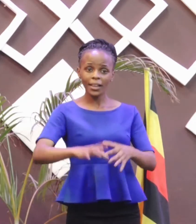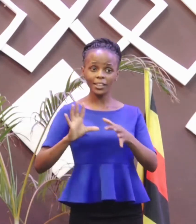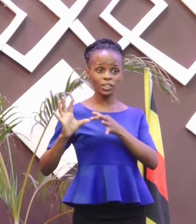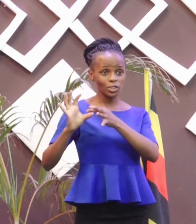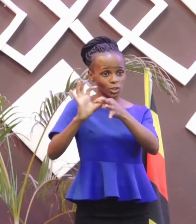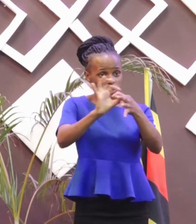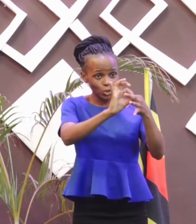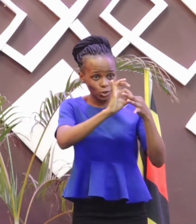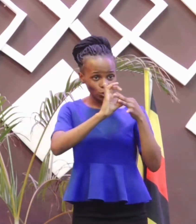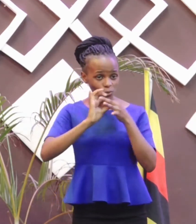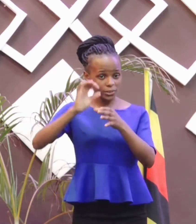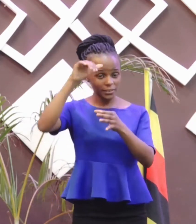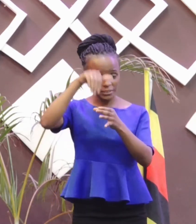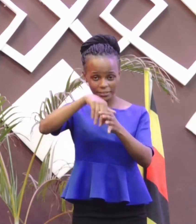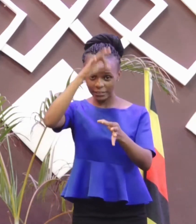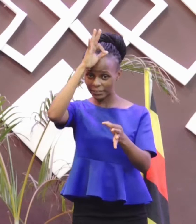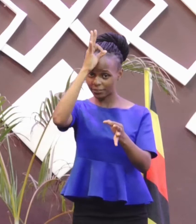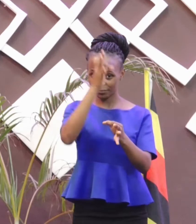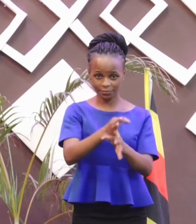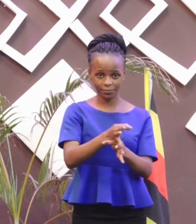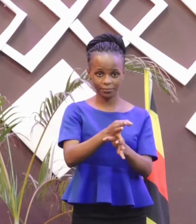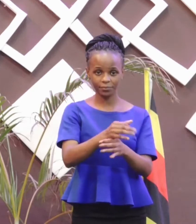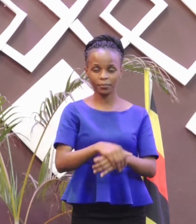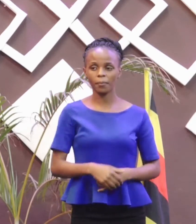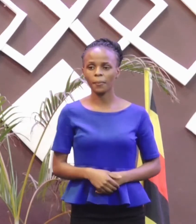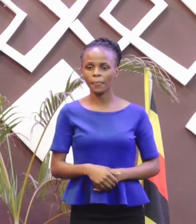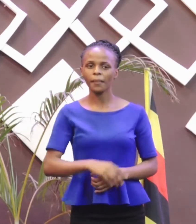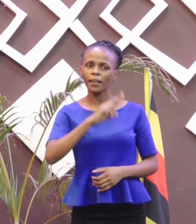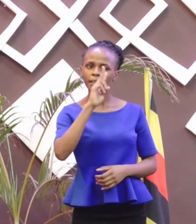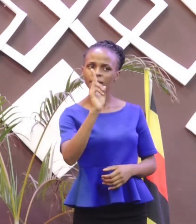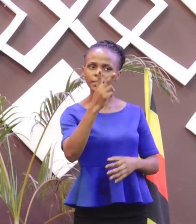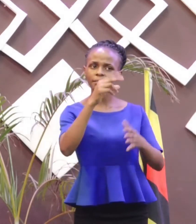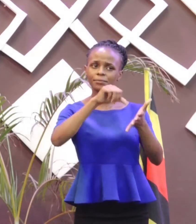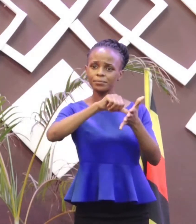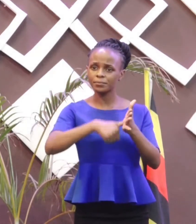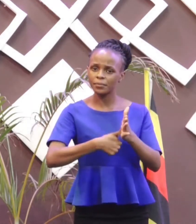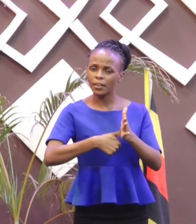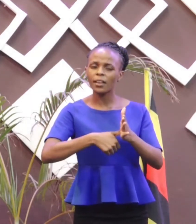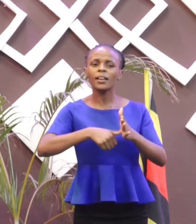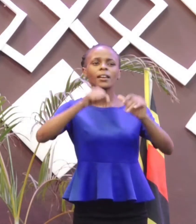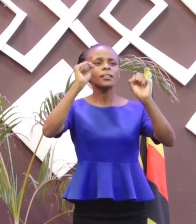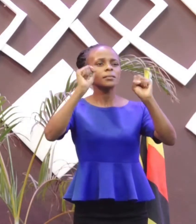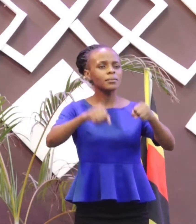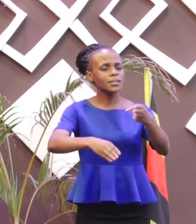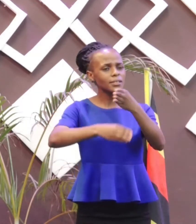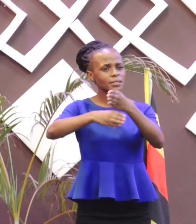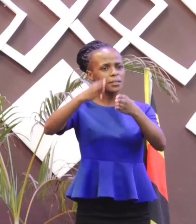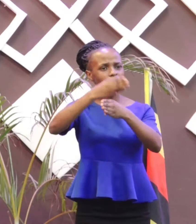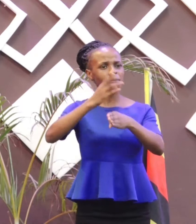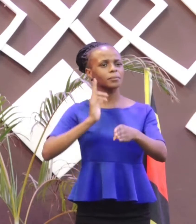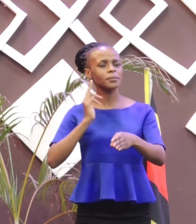Unity in faith, obumu mu kukkiriza. Number two, it must build us to a